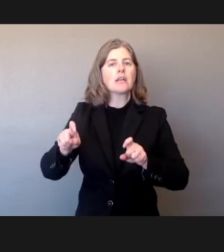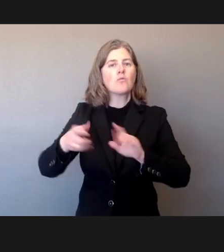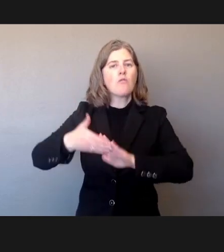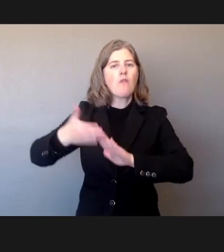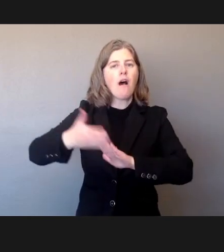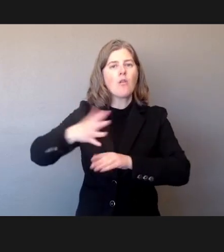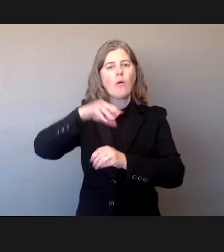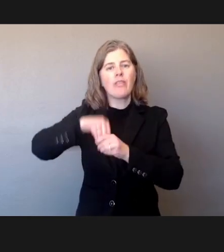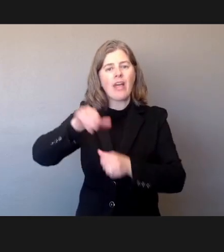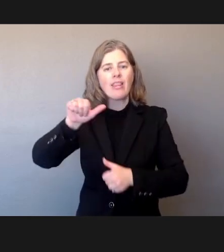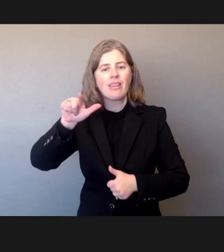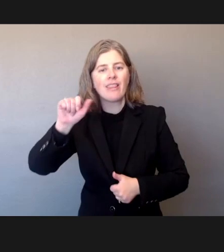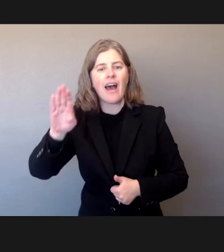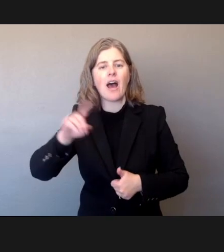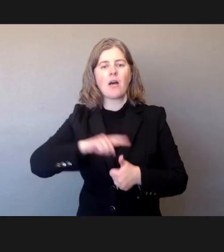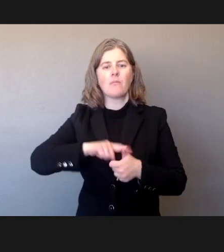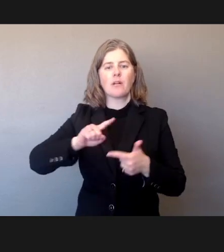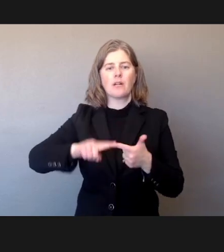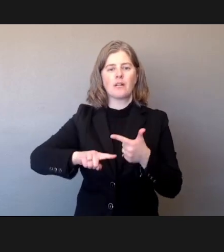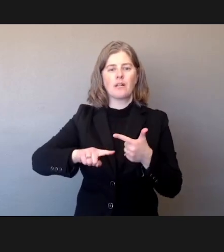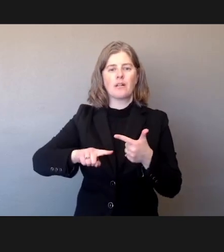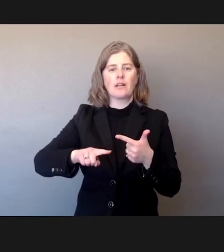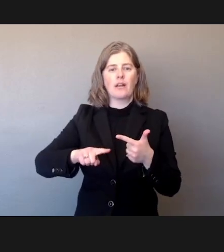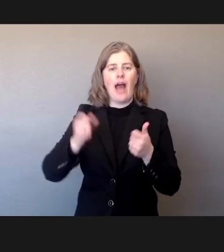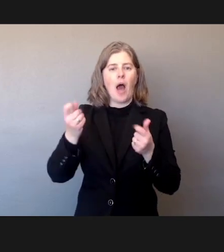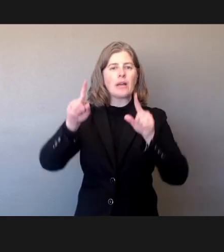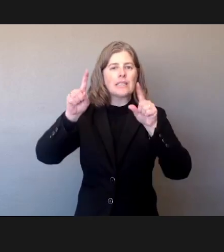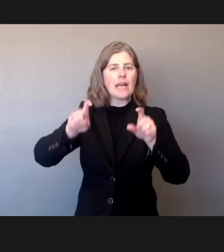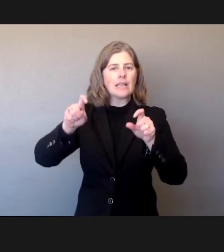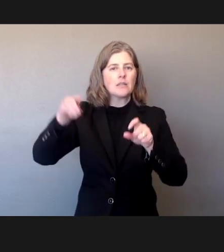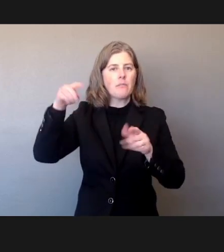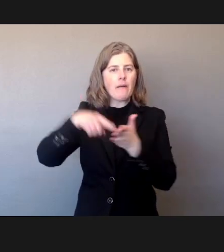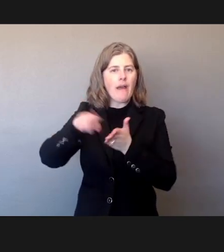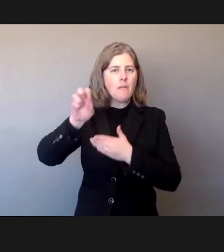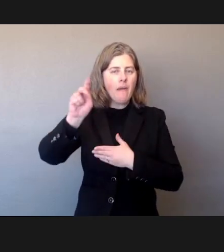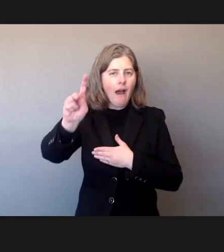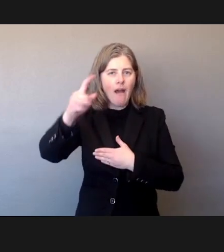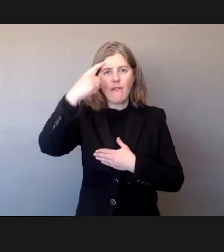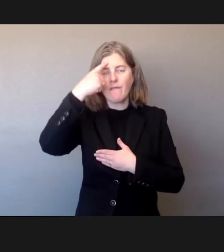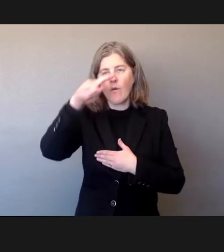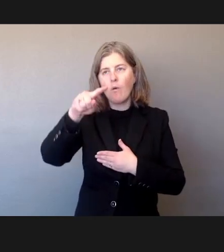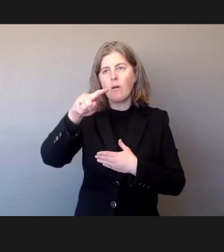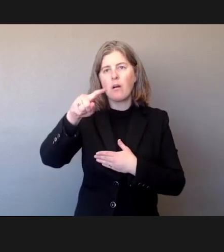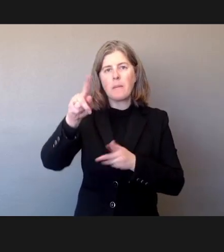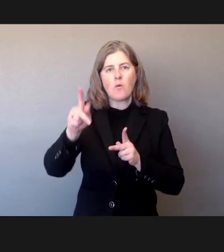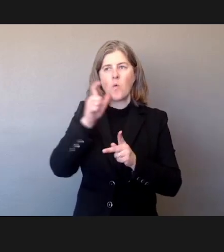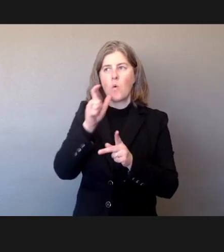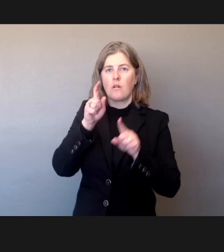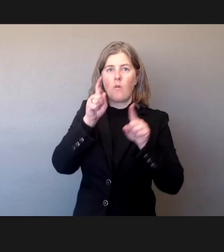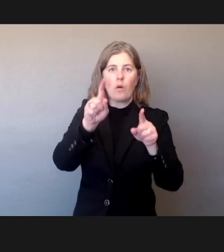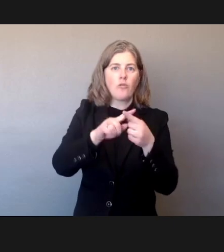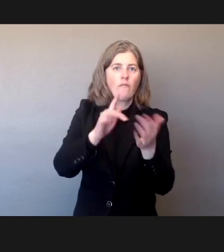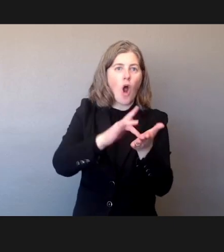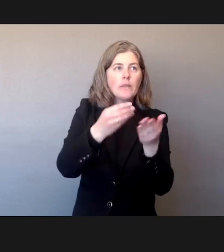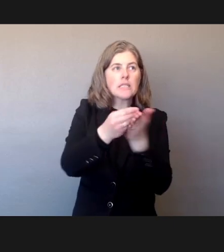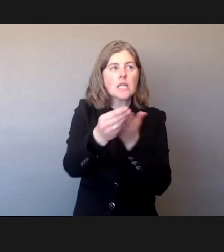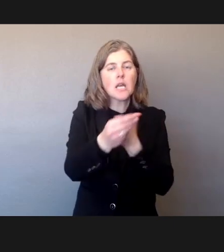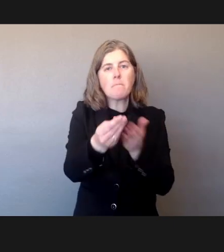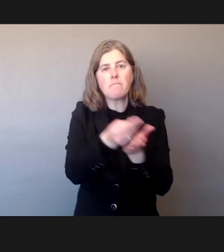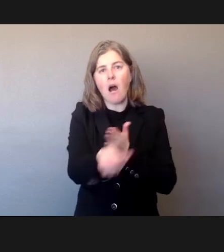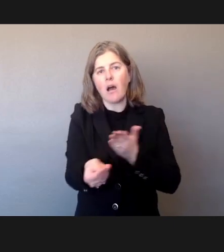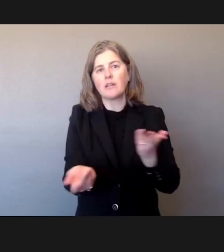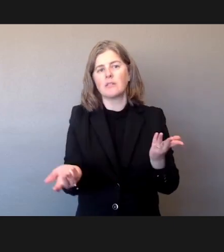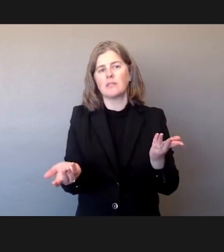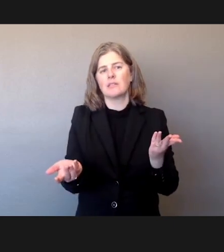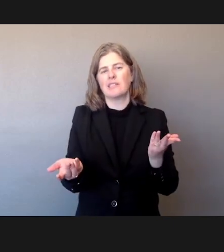in a lab and how many tests they reimbursed for people who went to the pharmacy and bought them. So that